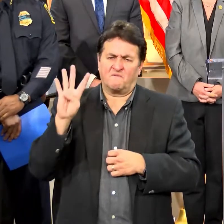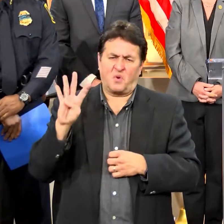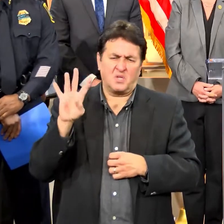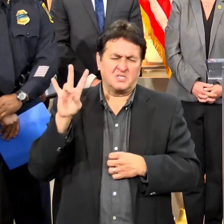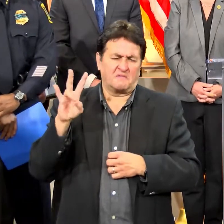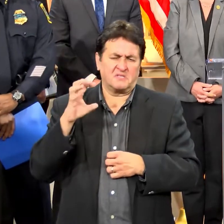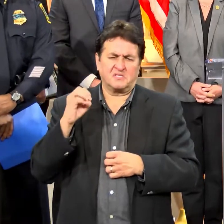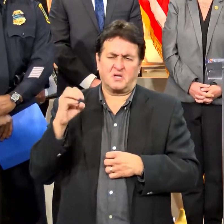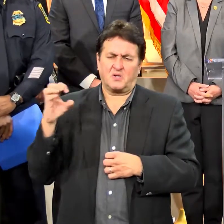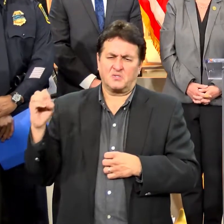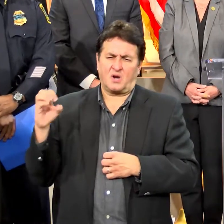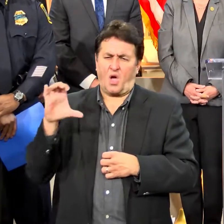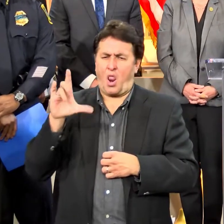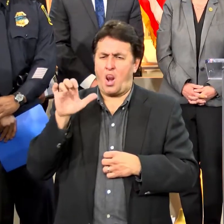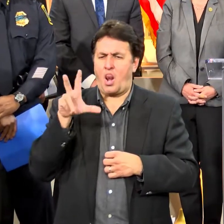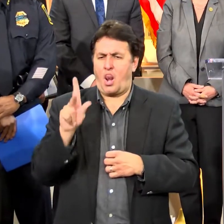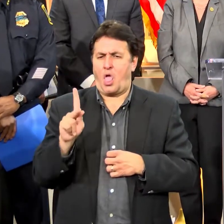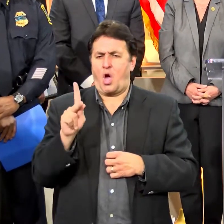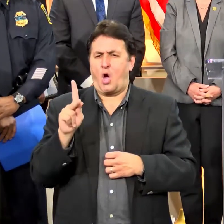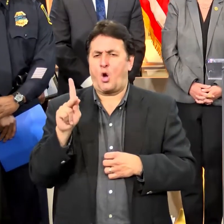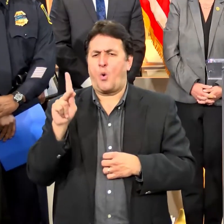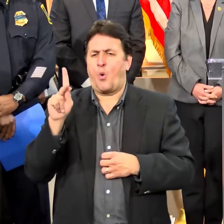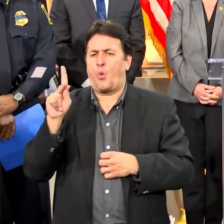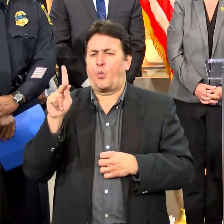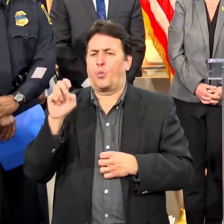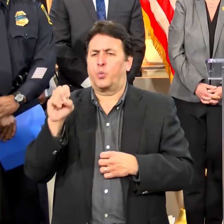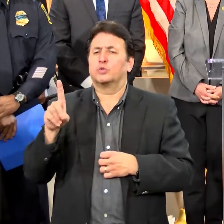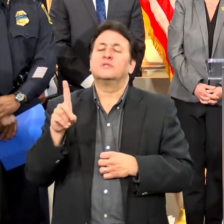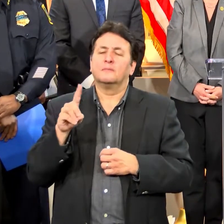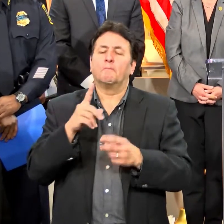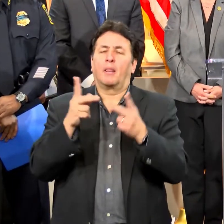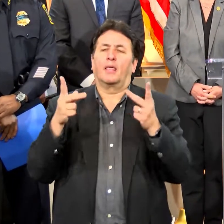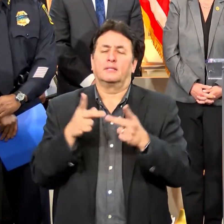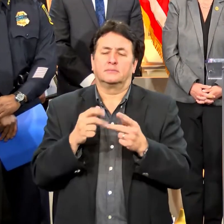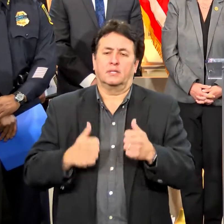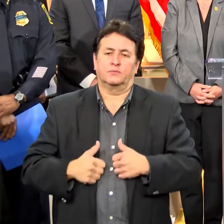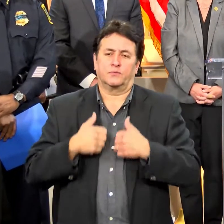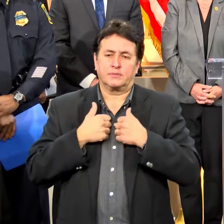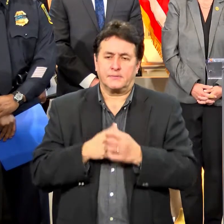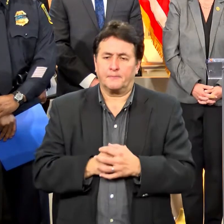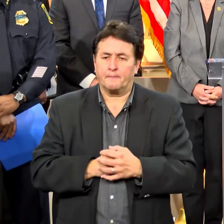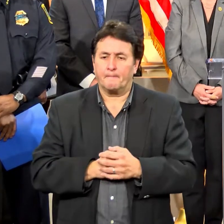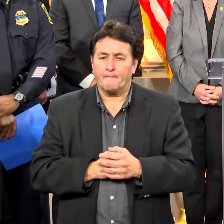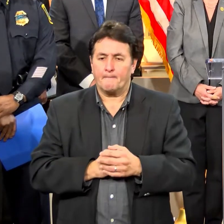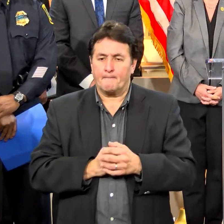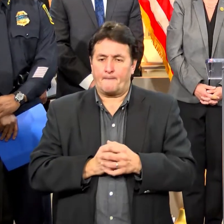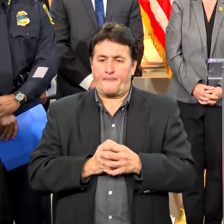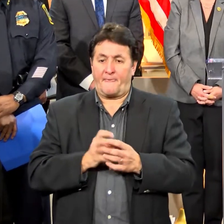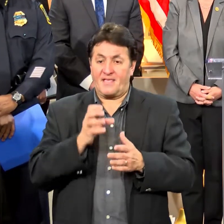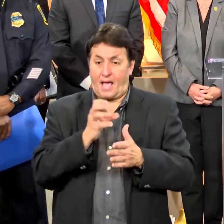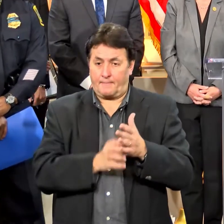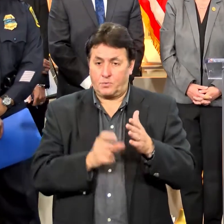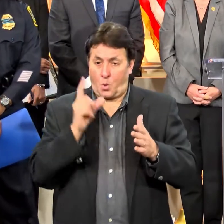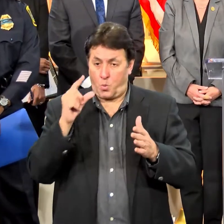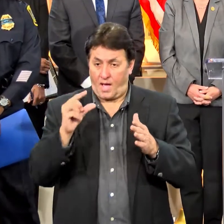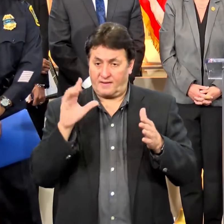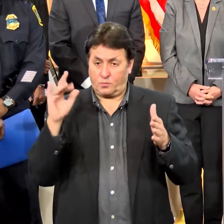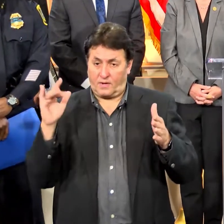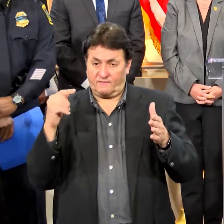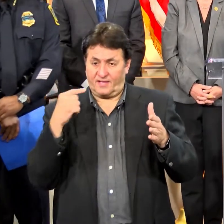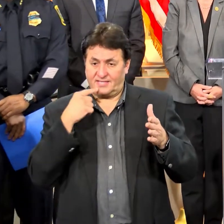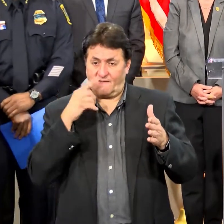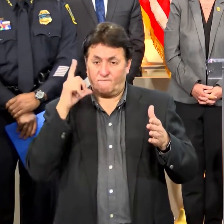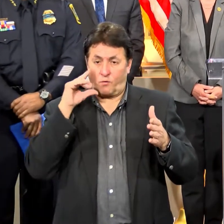property owner, and the property itself under State Law Chapter 125 of the Texas Civil Practices and Remedies Code,